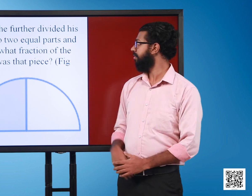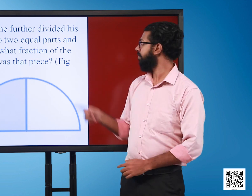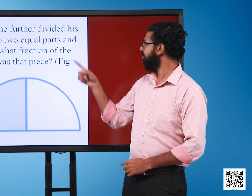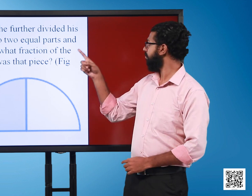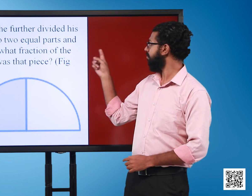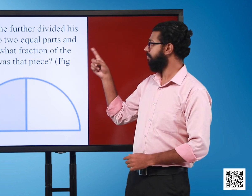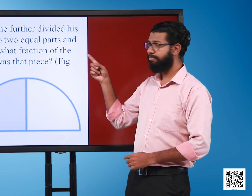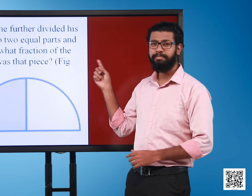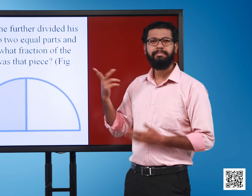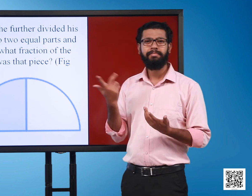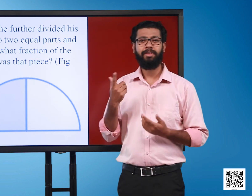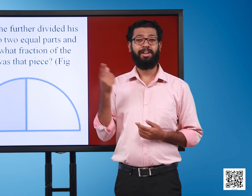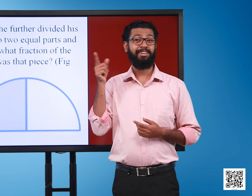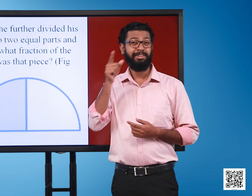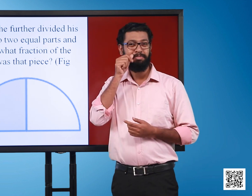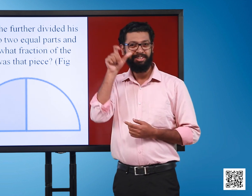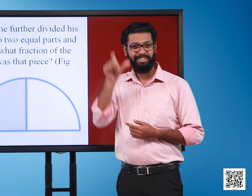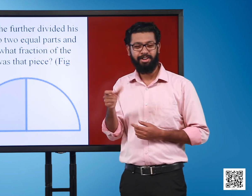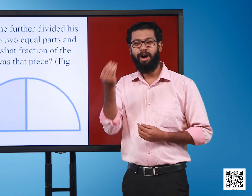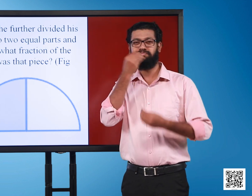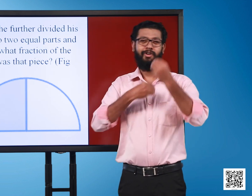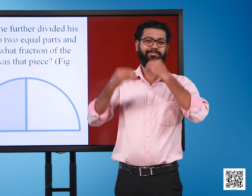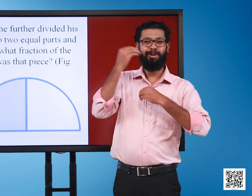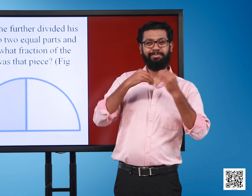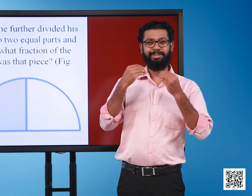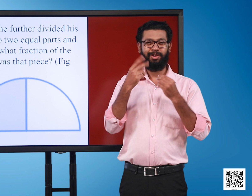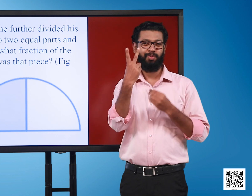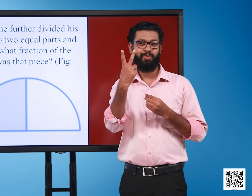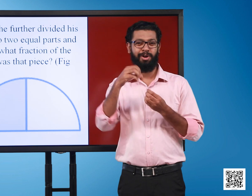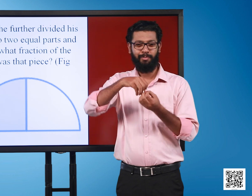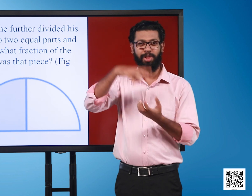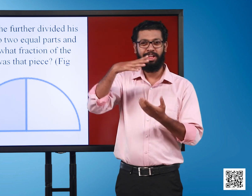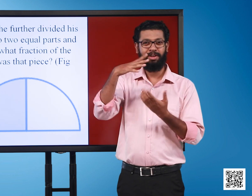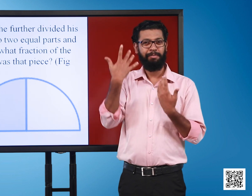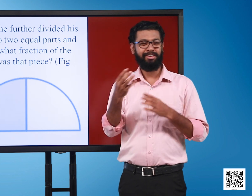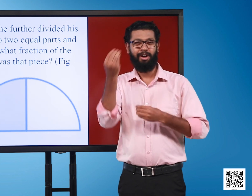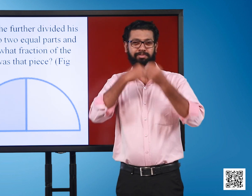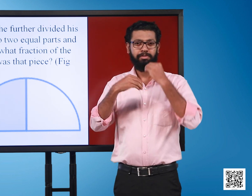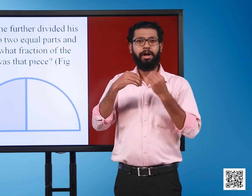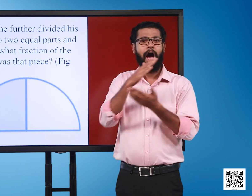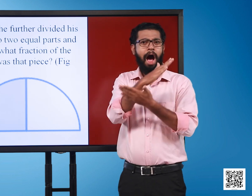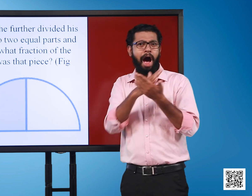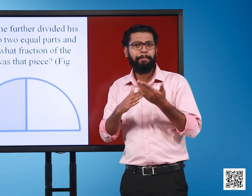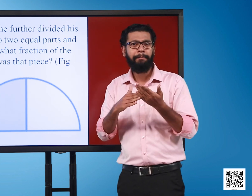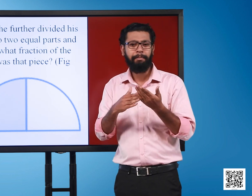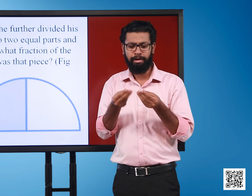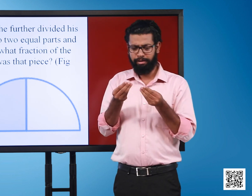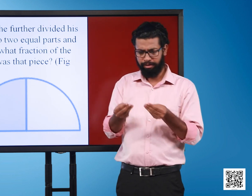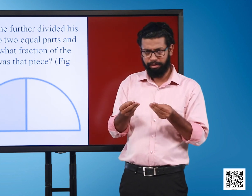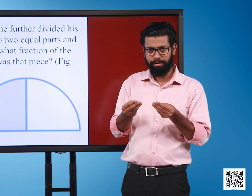While eating, he further divided his half puri into 2 equal parts and asked Farida what fraction